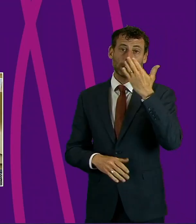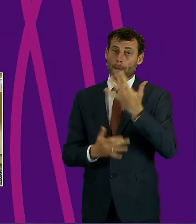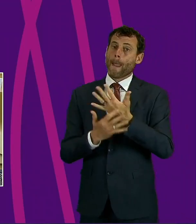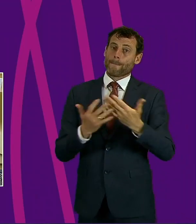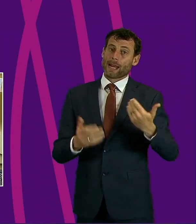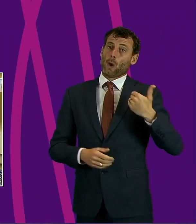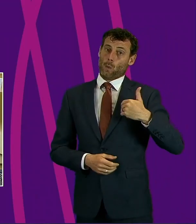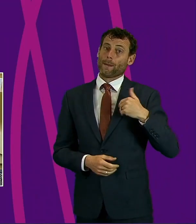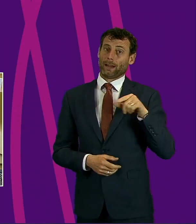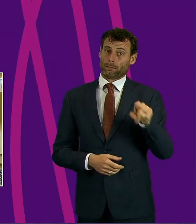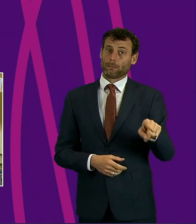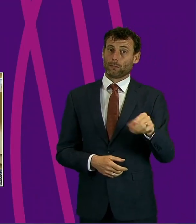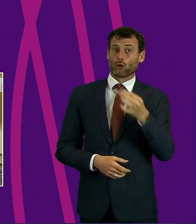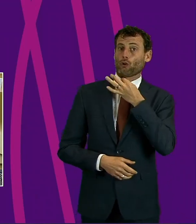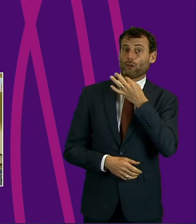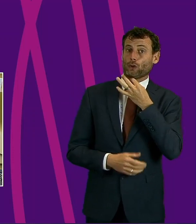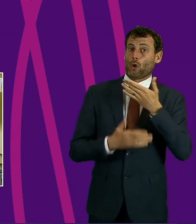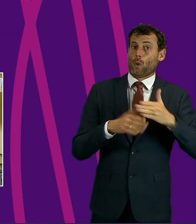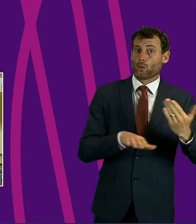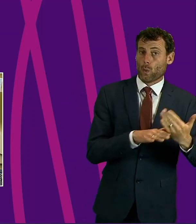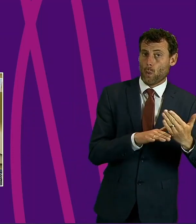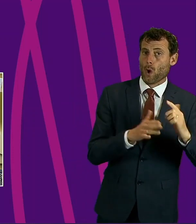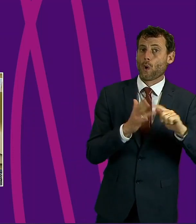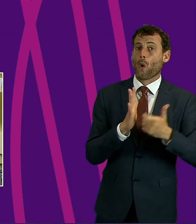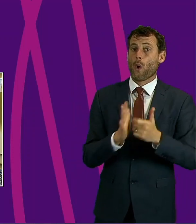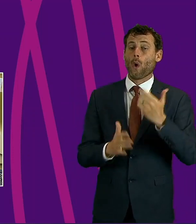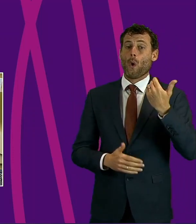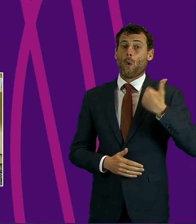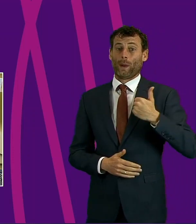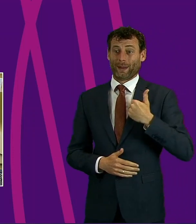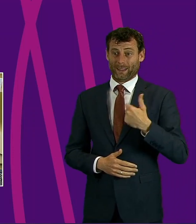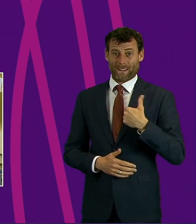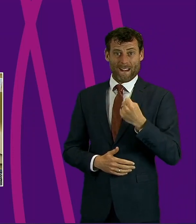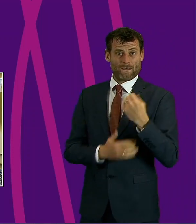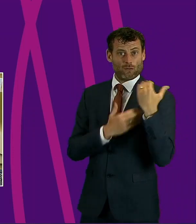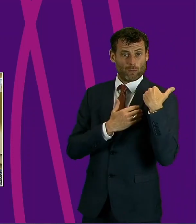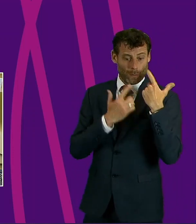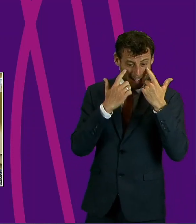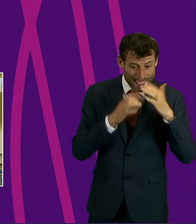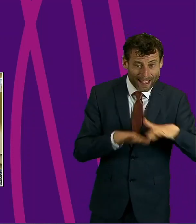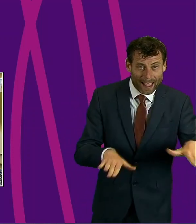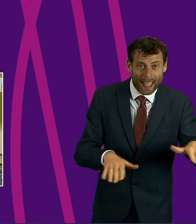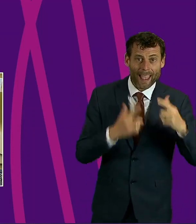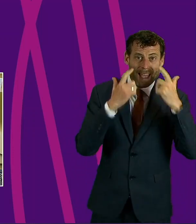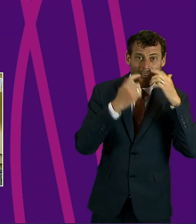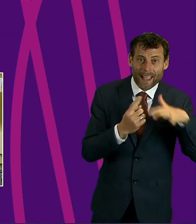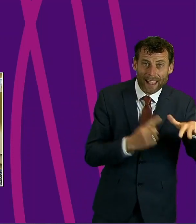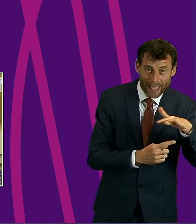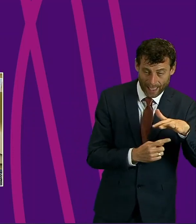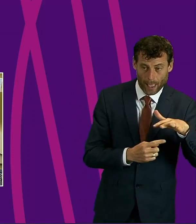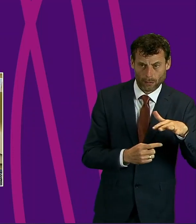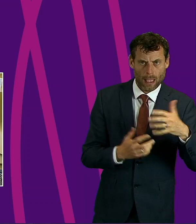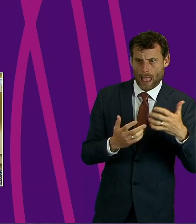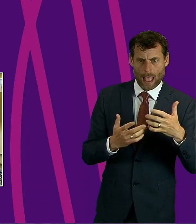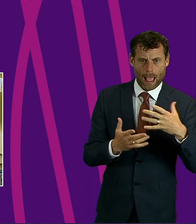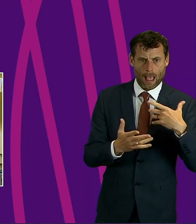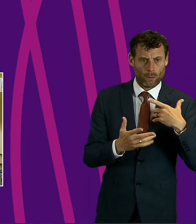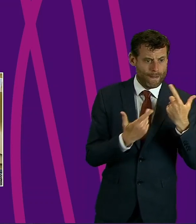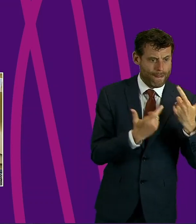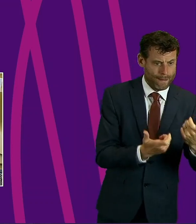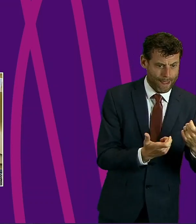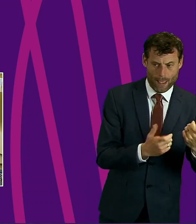caring responsibilities, which can make it hard to maintain or take on employment in the current crisis, with potential consequences on their income.